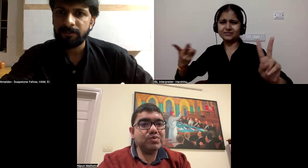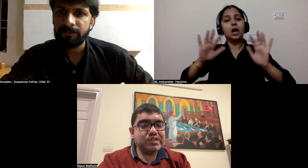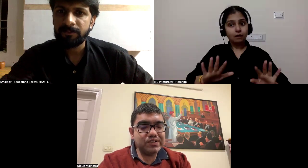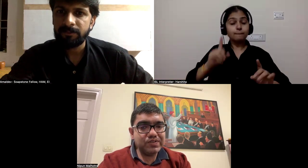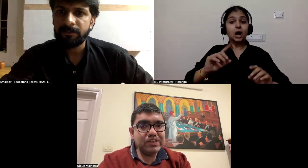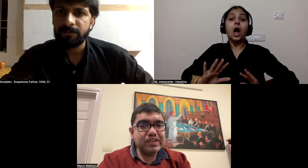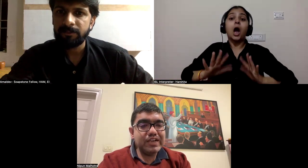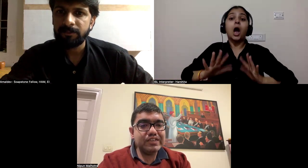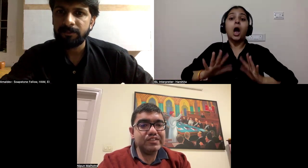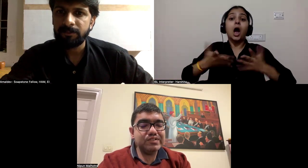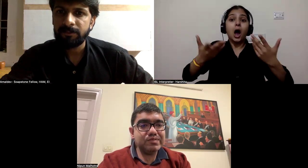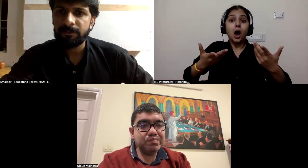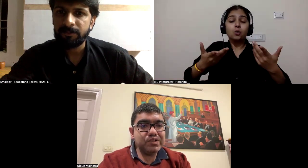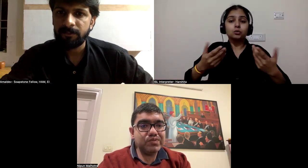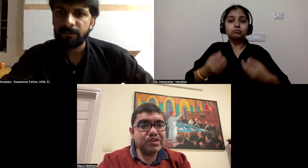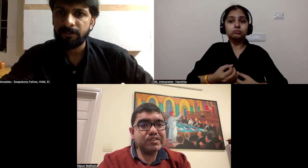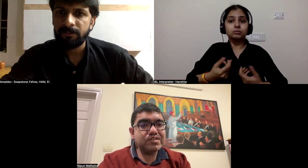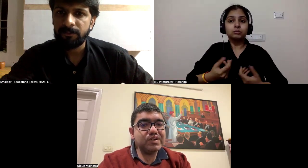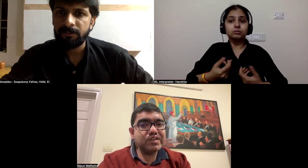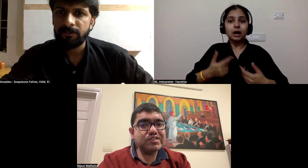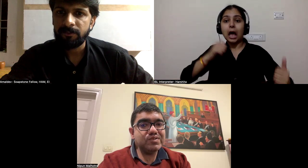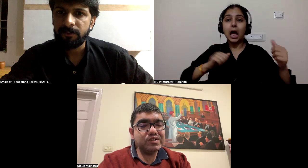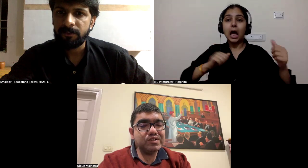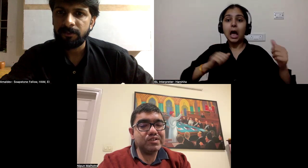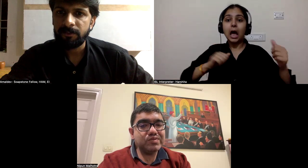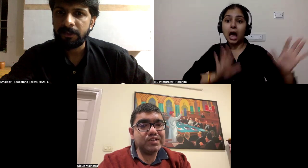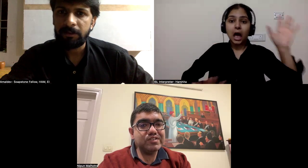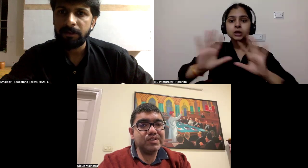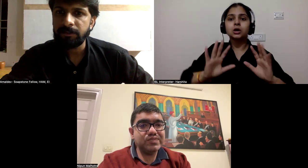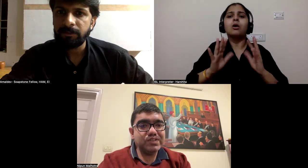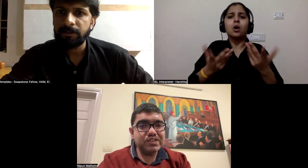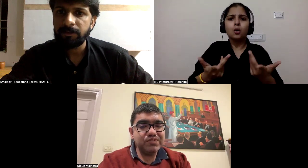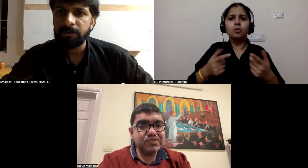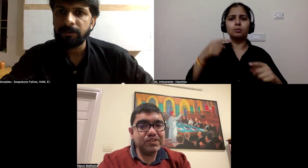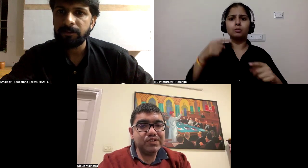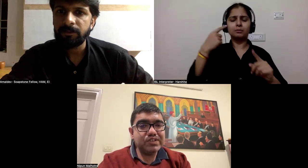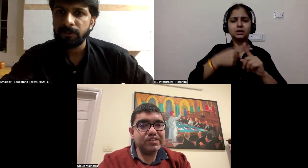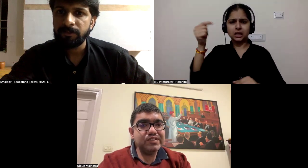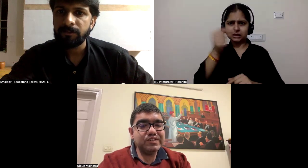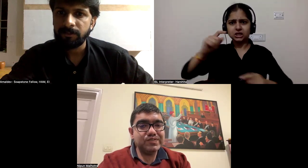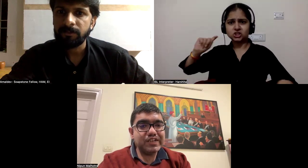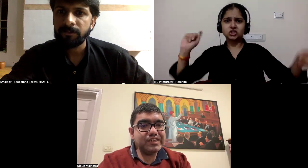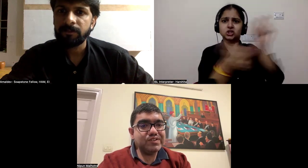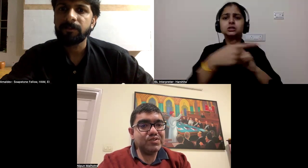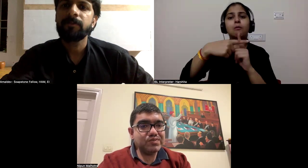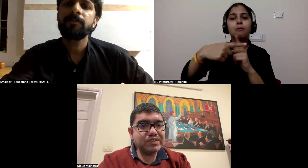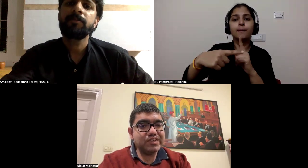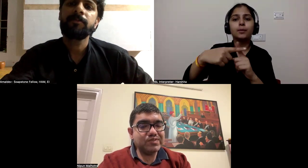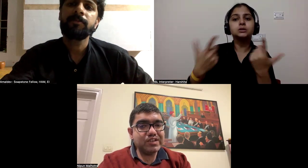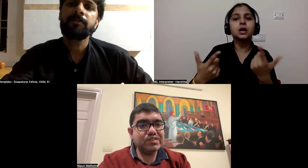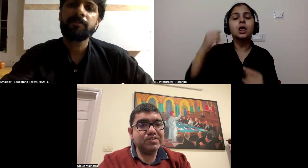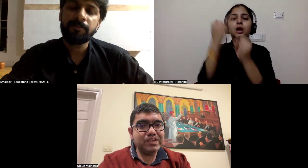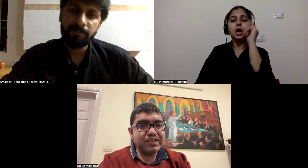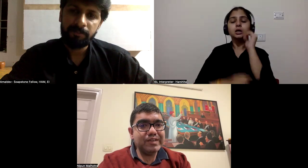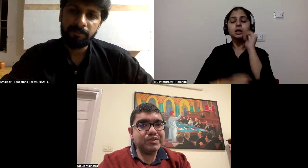to it and convert a disadvantage into an advantage as well, which will really identify you as a winner that way